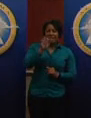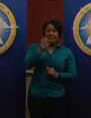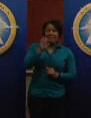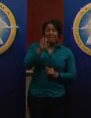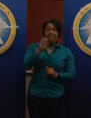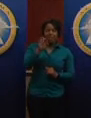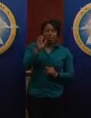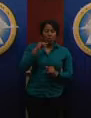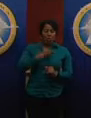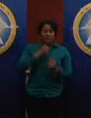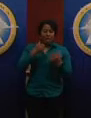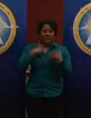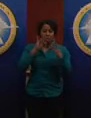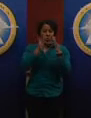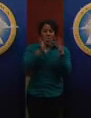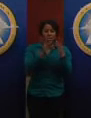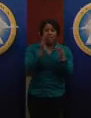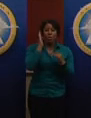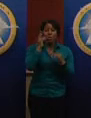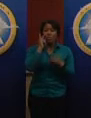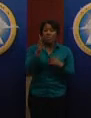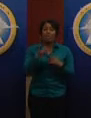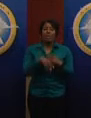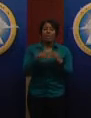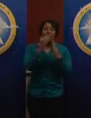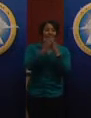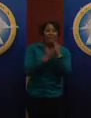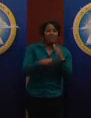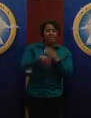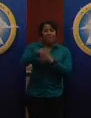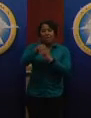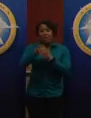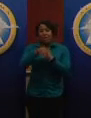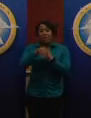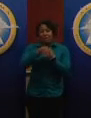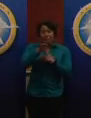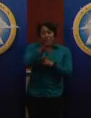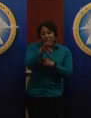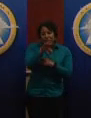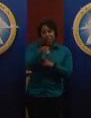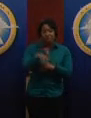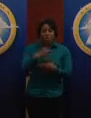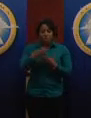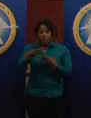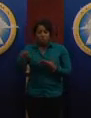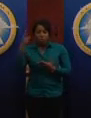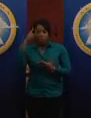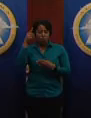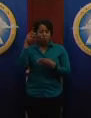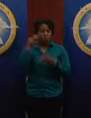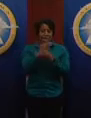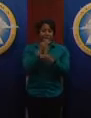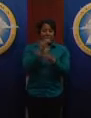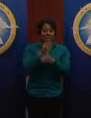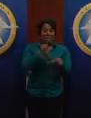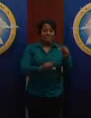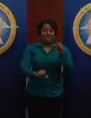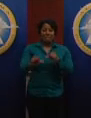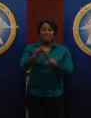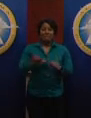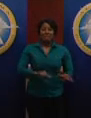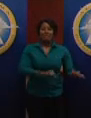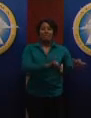see lessons and videos and resources for math and science standards across the